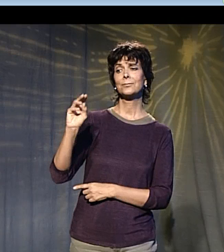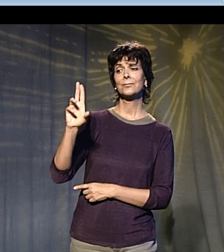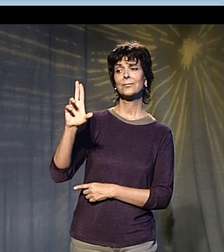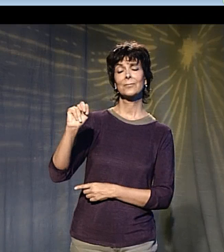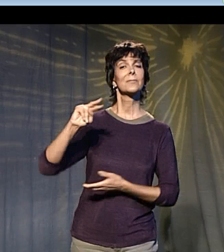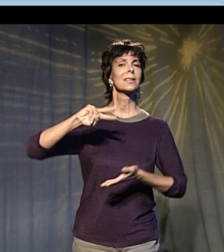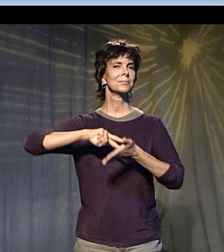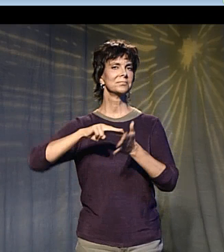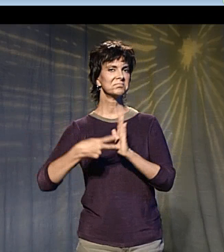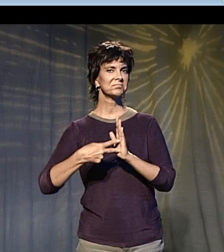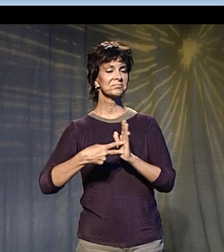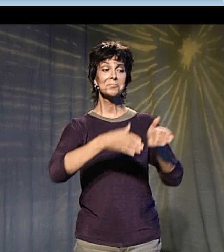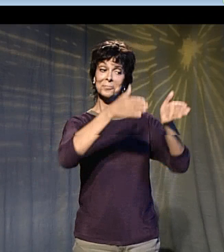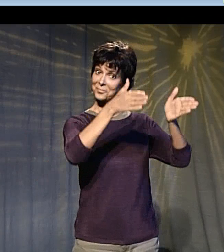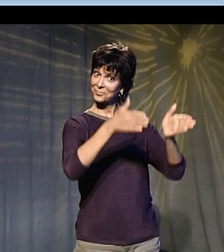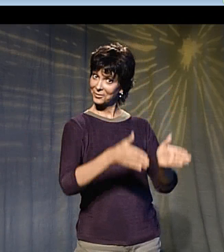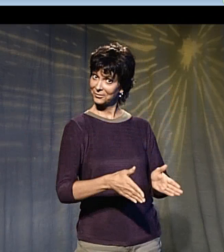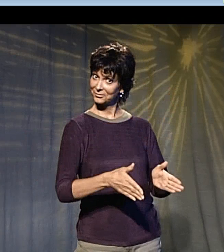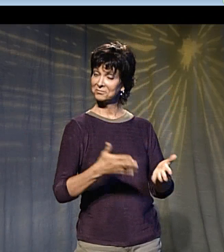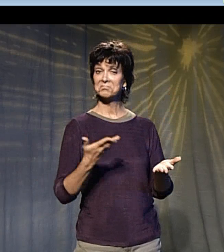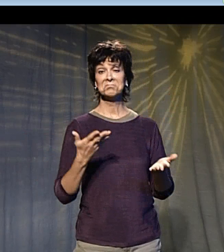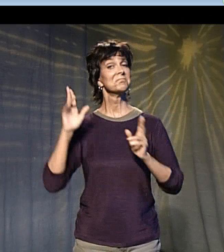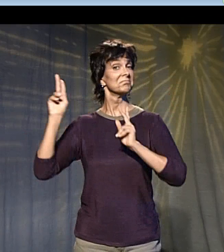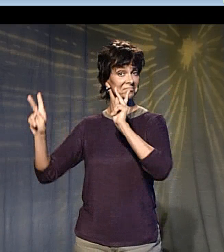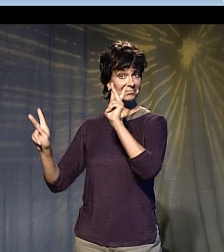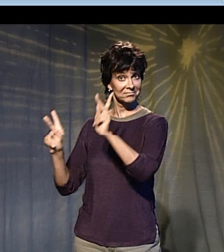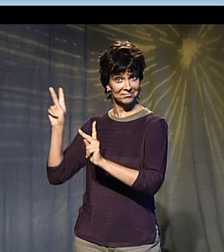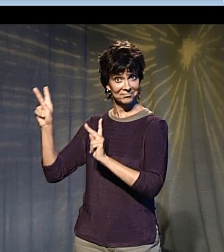A pronoun is a person or group of people.